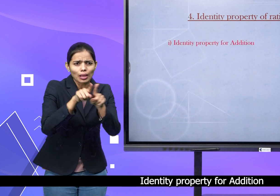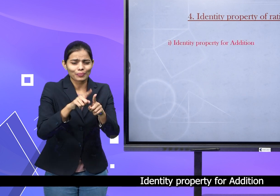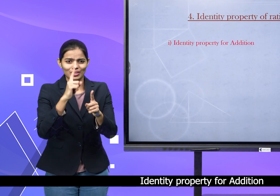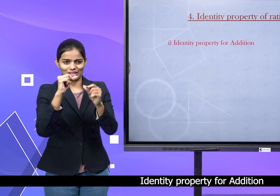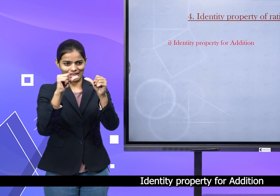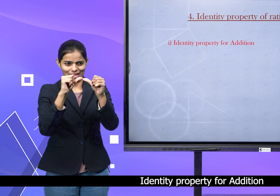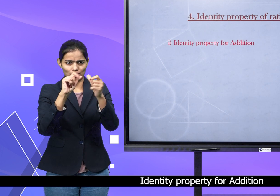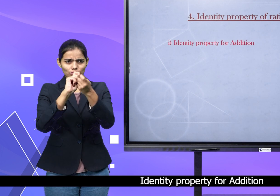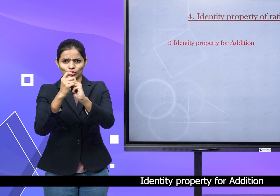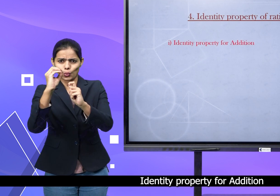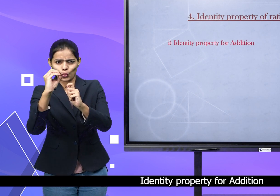Identity property for addition.